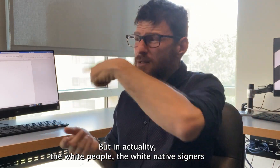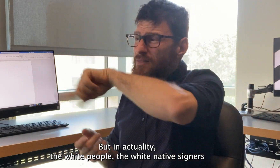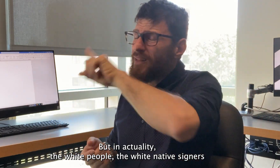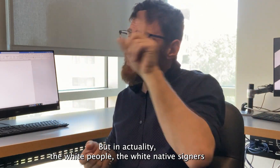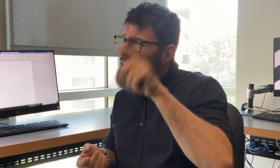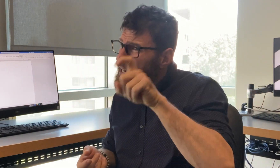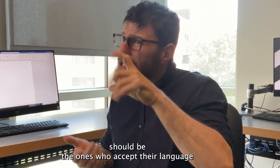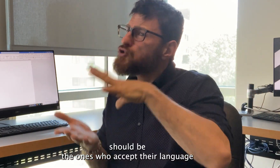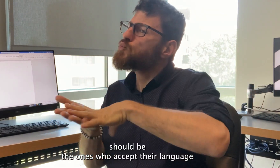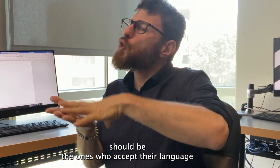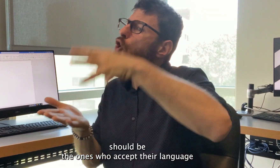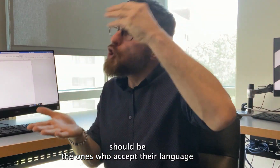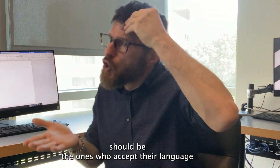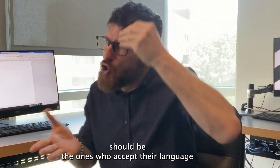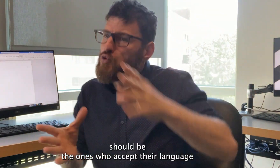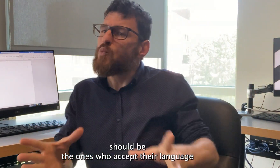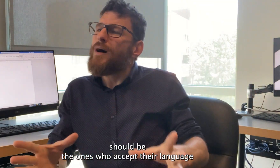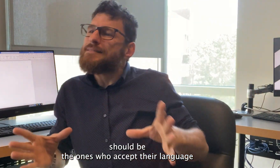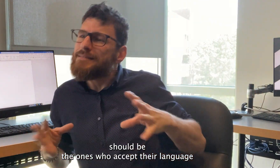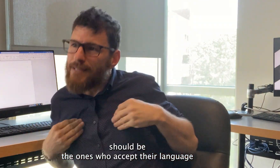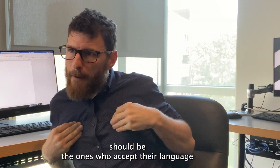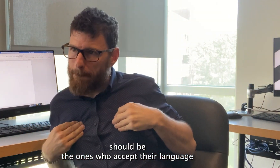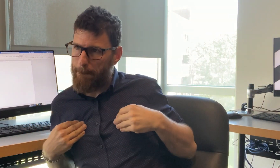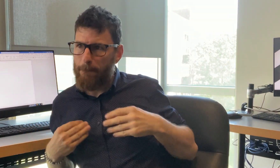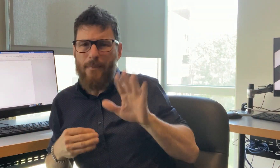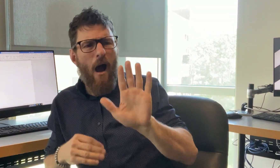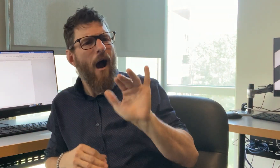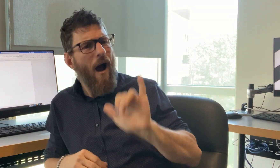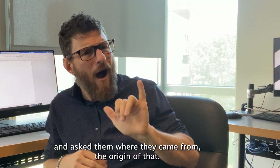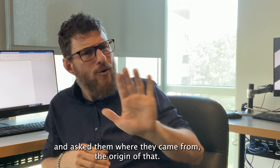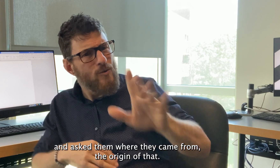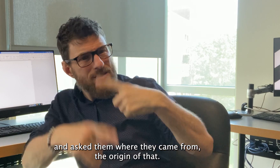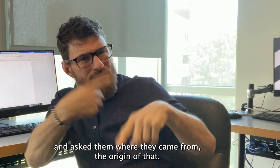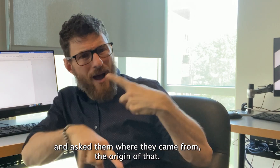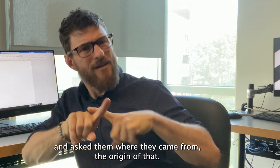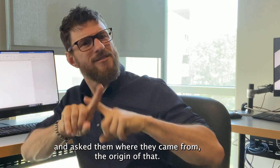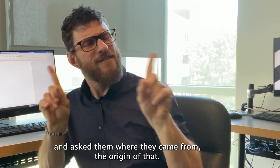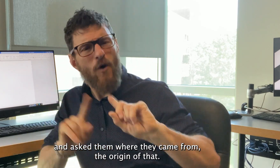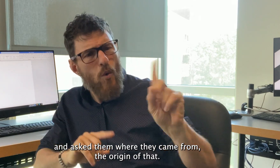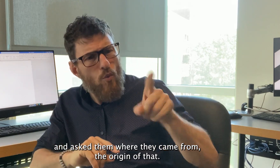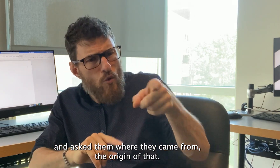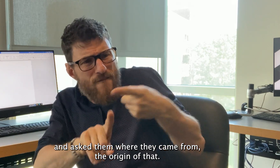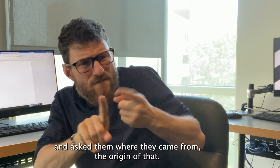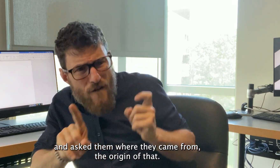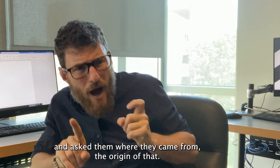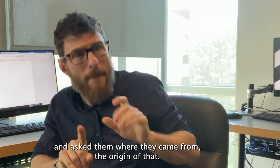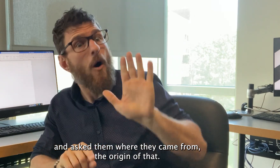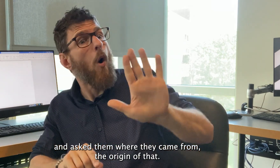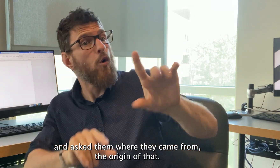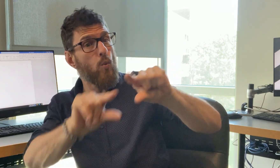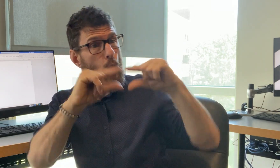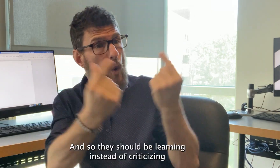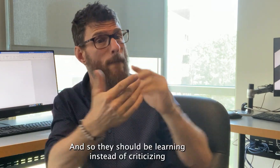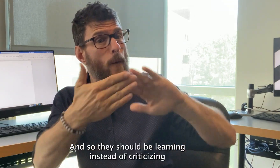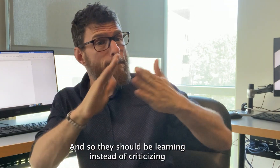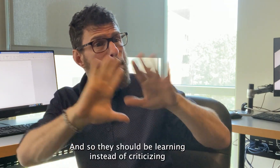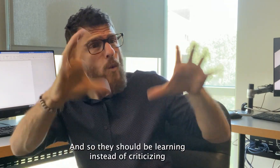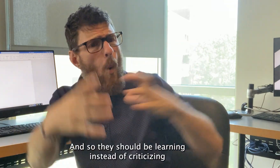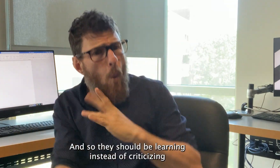native signers, should be the ones who accept their language and ask them where that came from, the origin of that. And so they